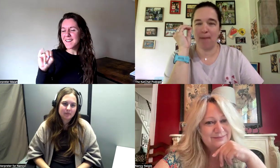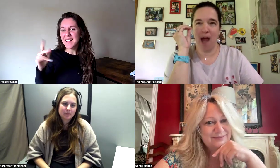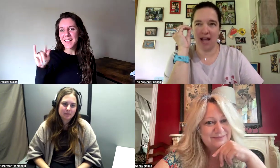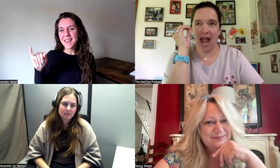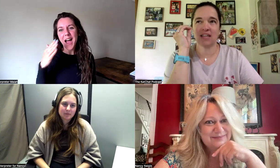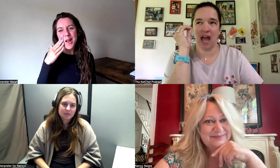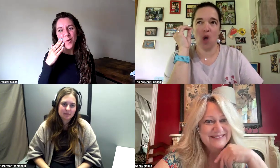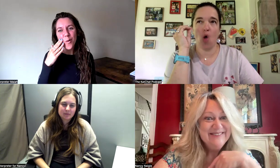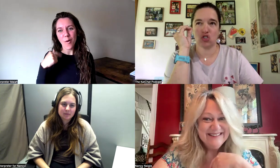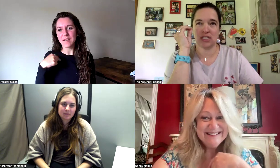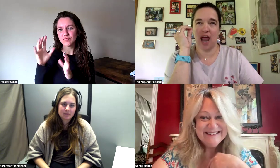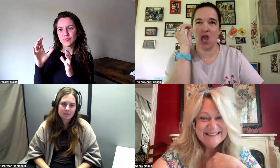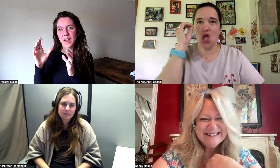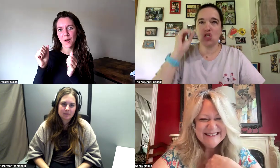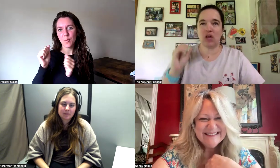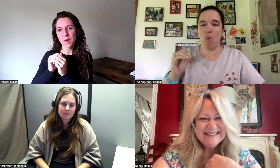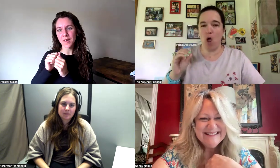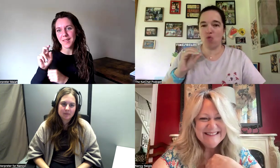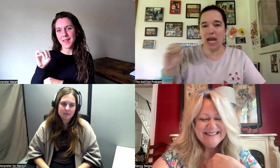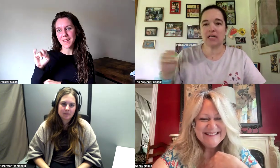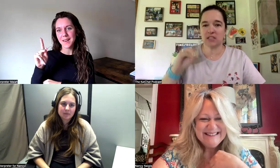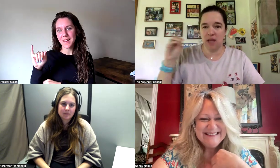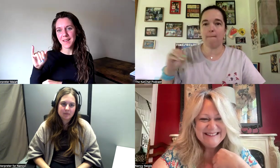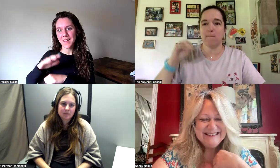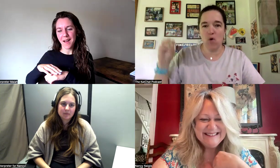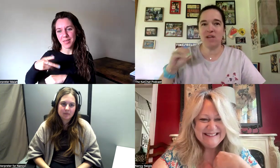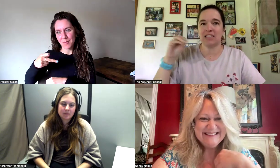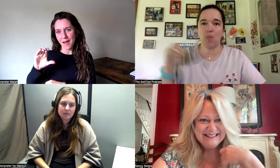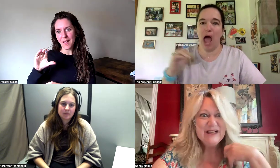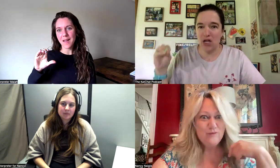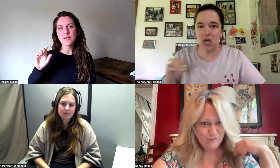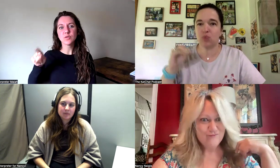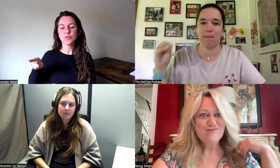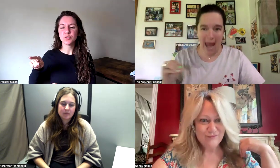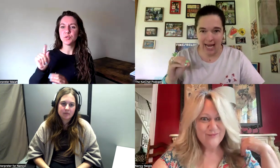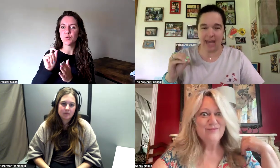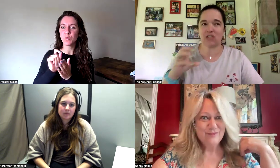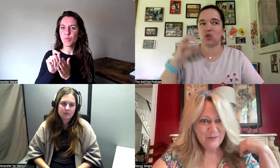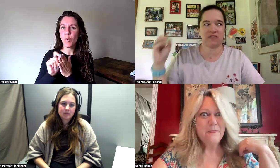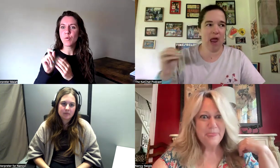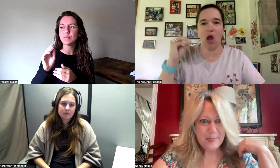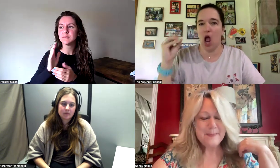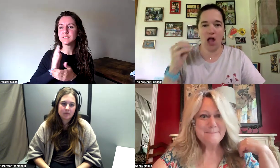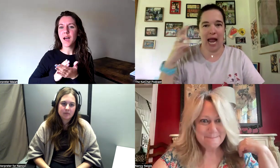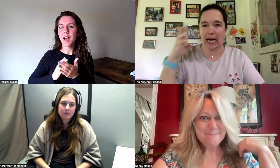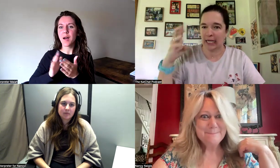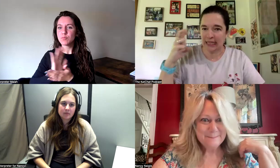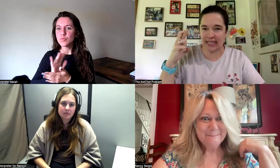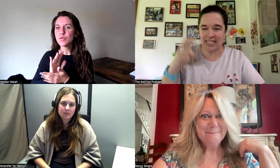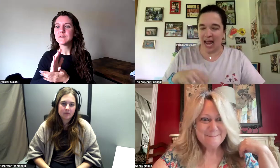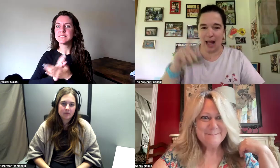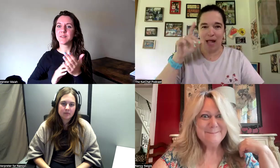Nikki on my podcast, and I know she written the movie, the project with Megan, and she was very